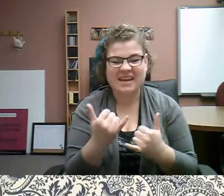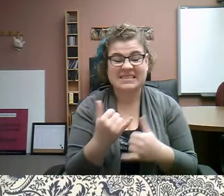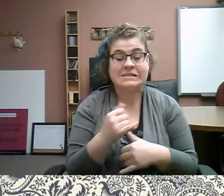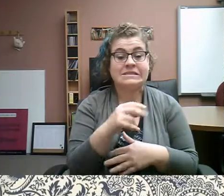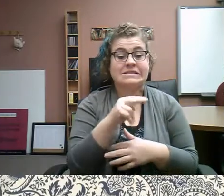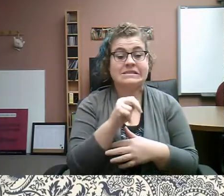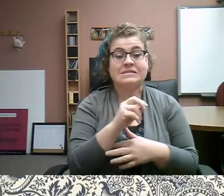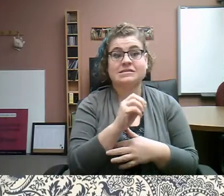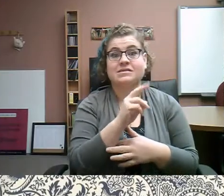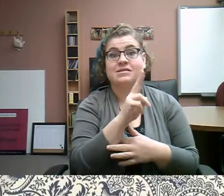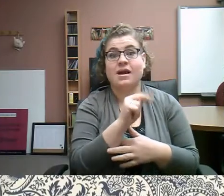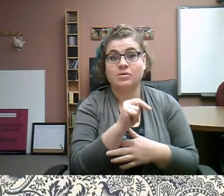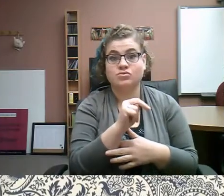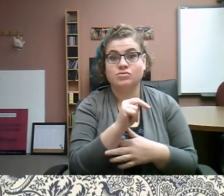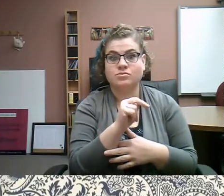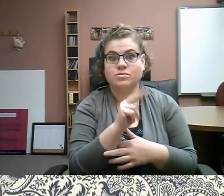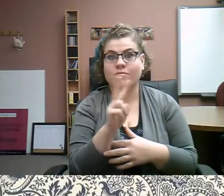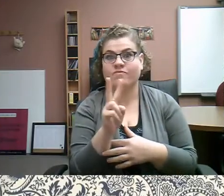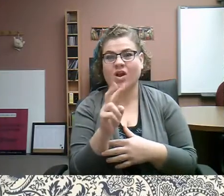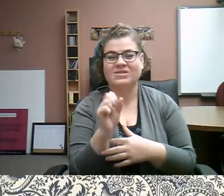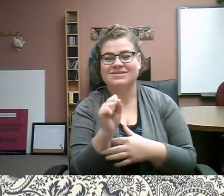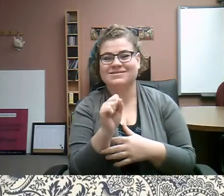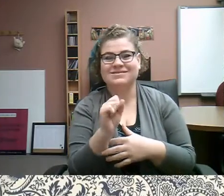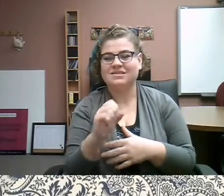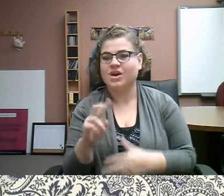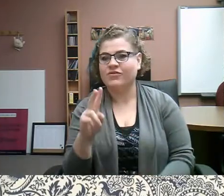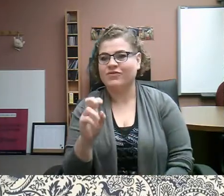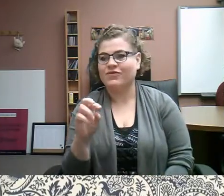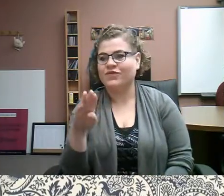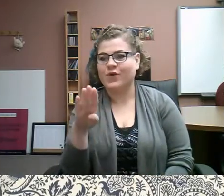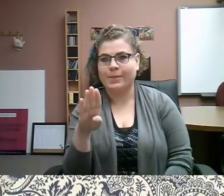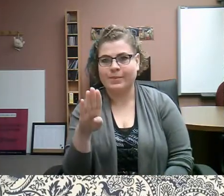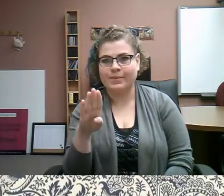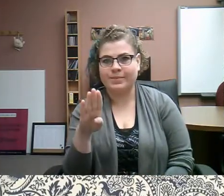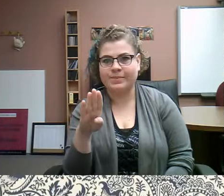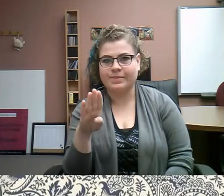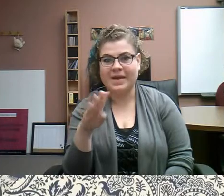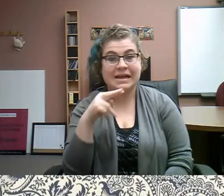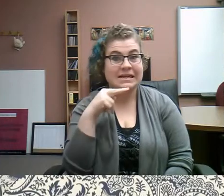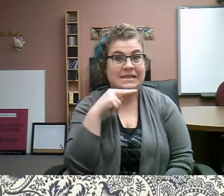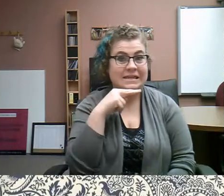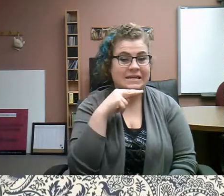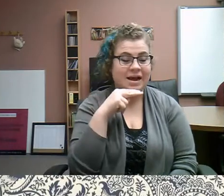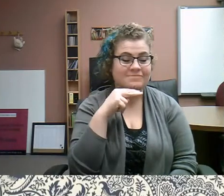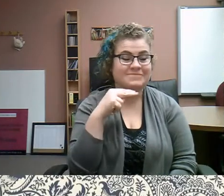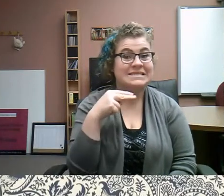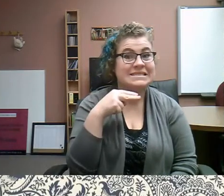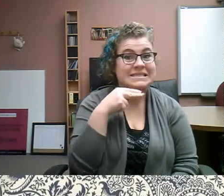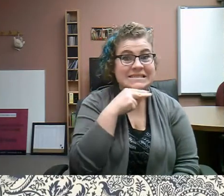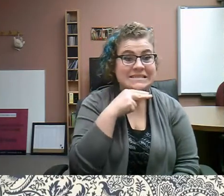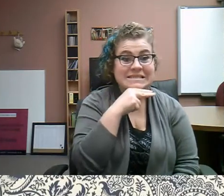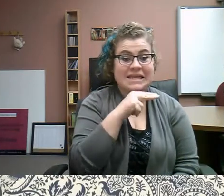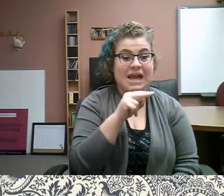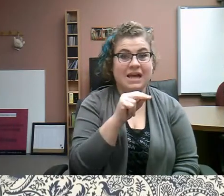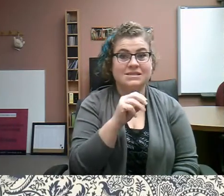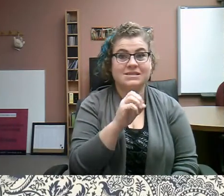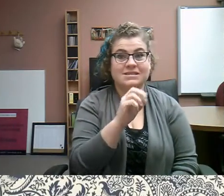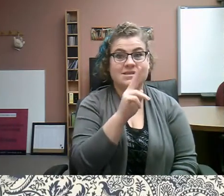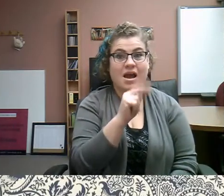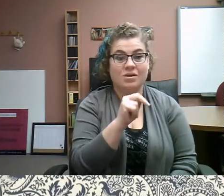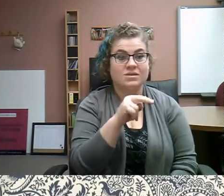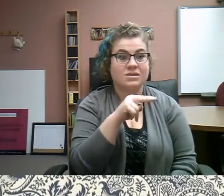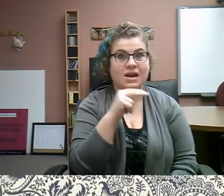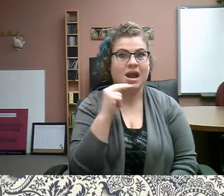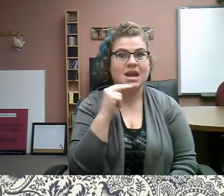What kind of grammar will it be for today? Nouns versus verbs. This is a sign